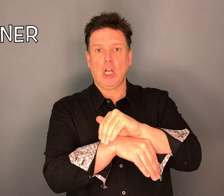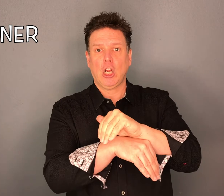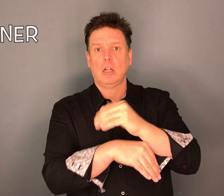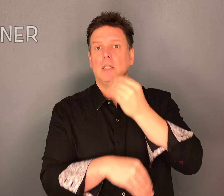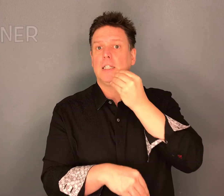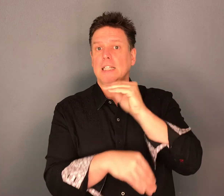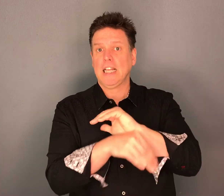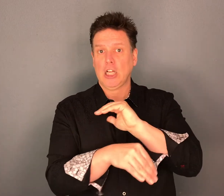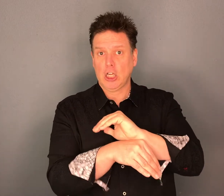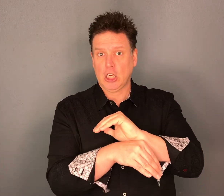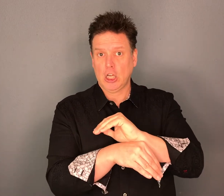And dinner,